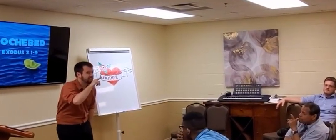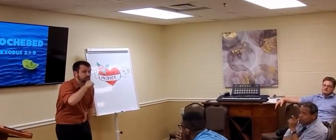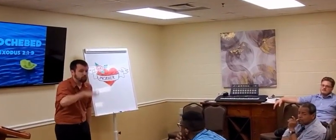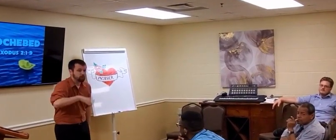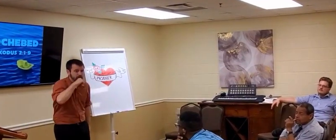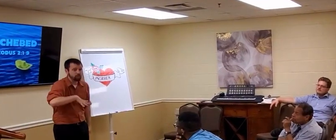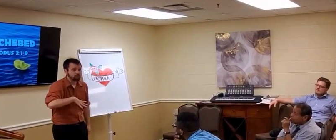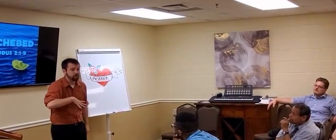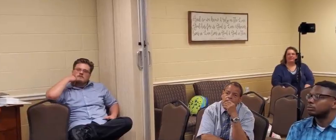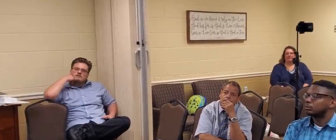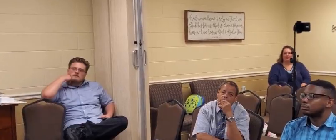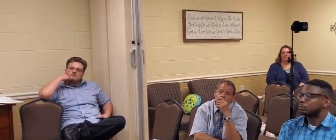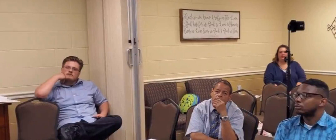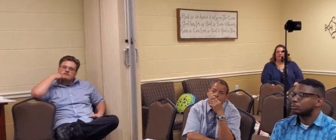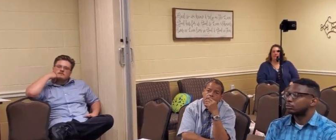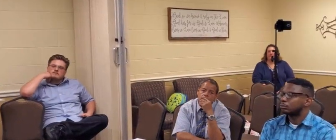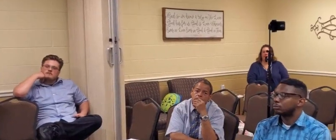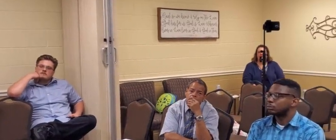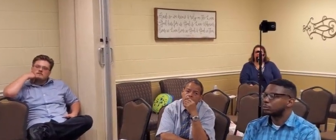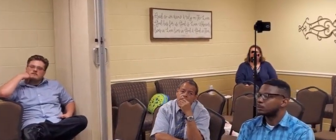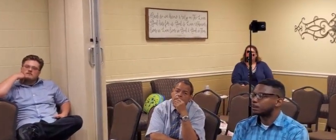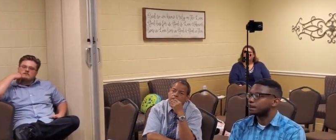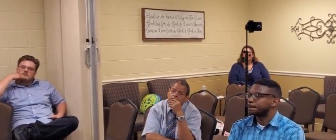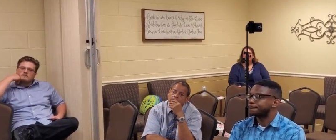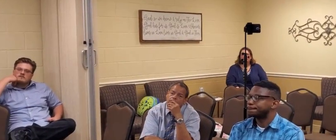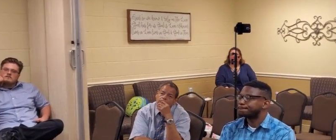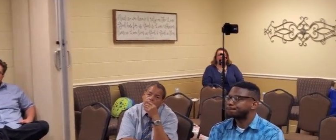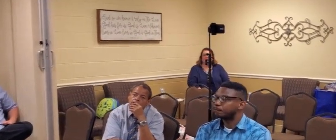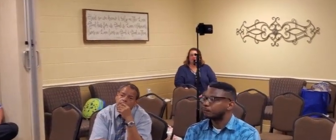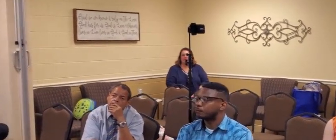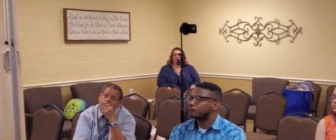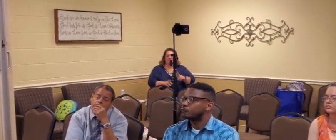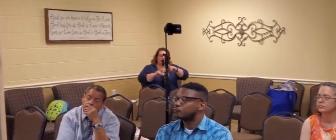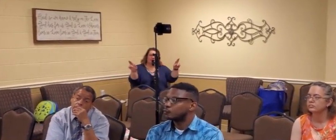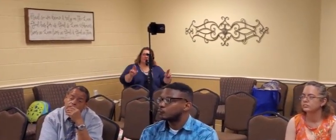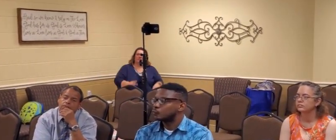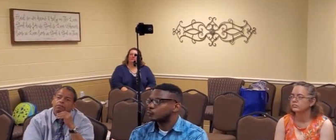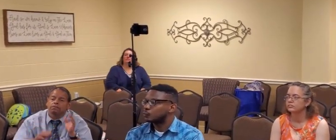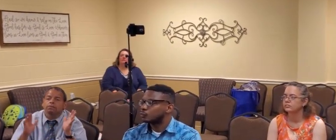all we do magnify you, magnify you.